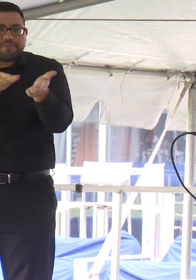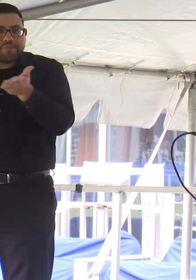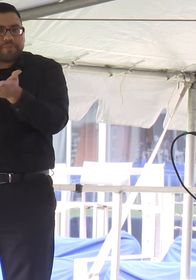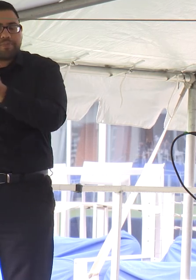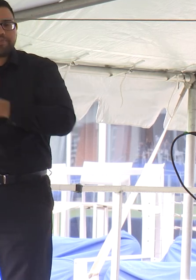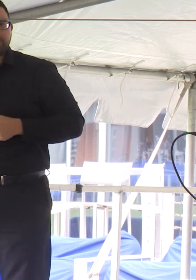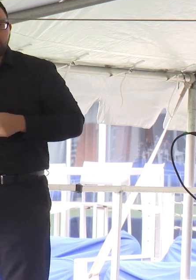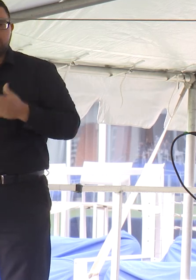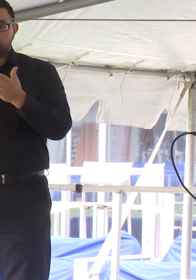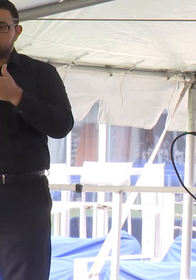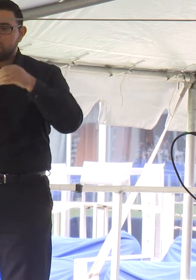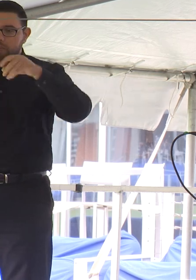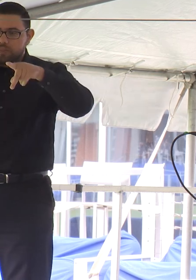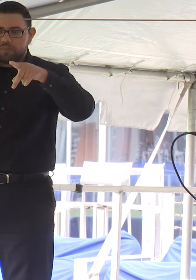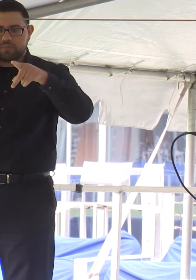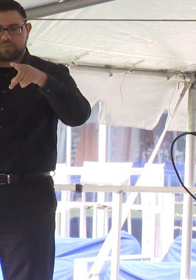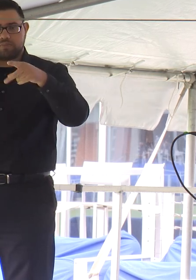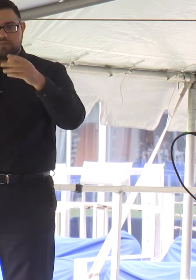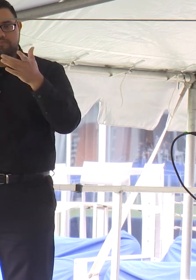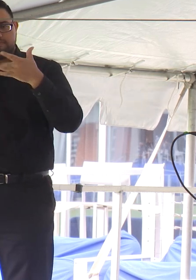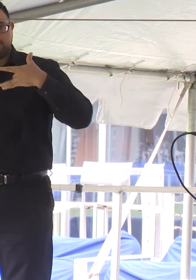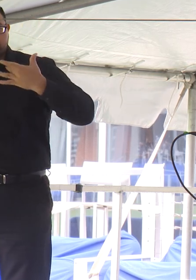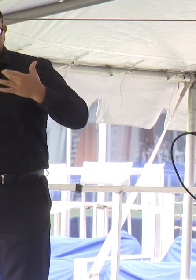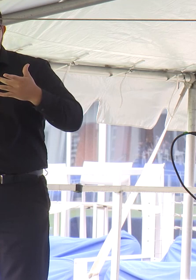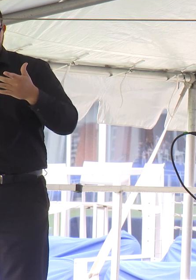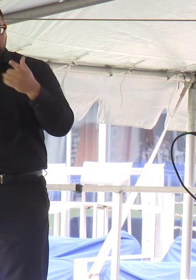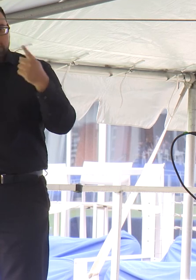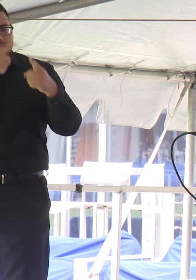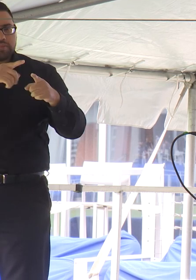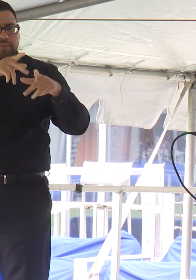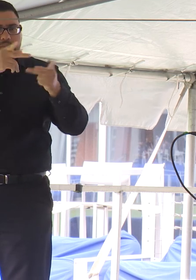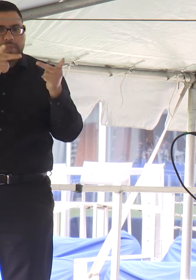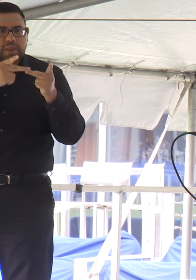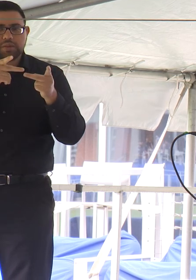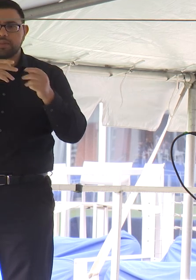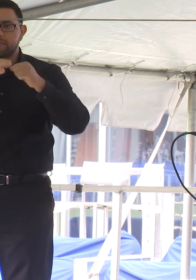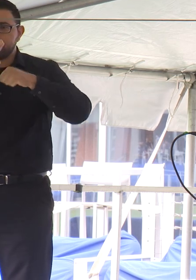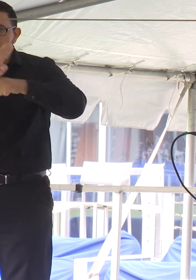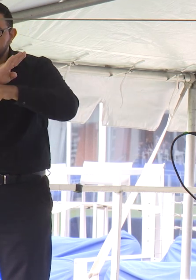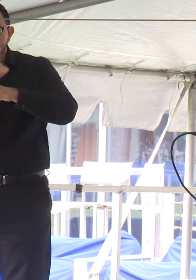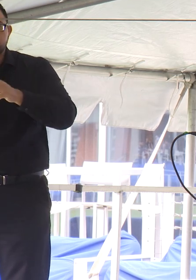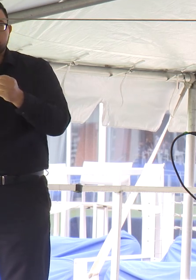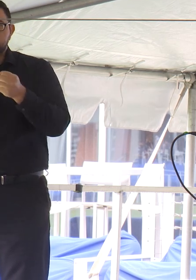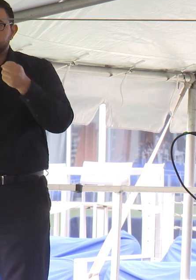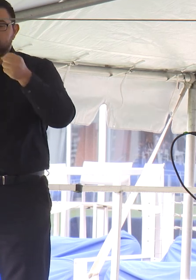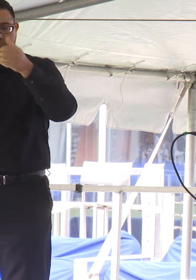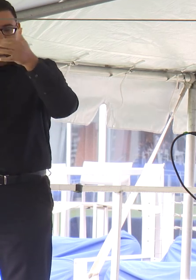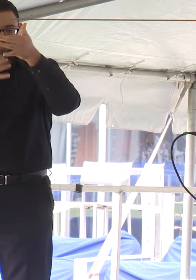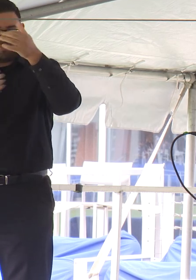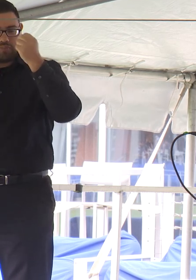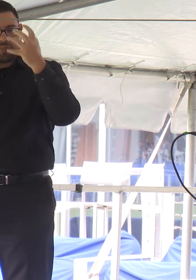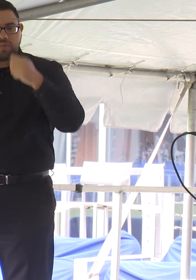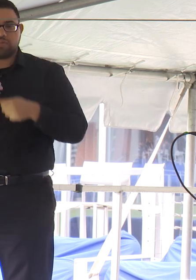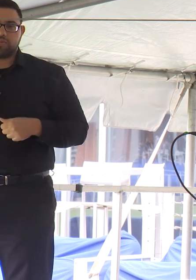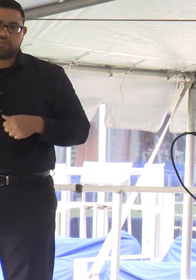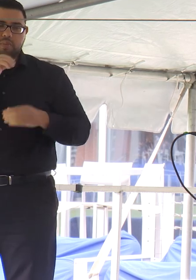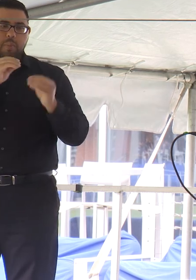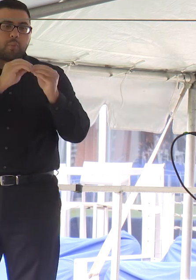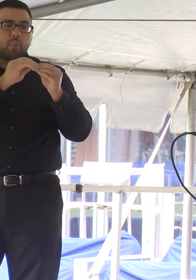them, the new opportunities and events and venues and commerce. And it's just so much. It is so much more than football. It